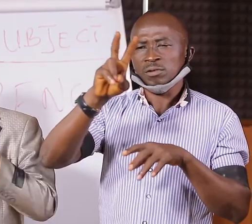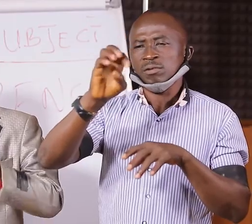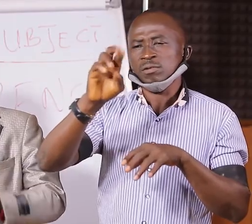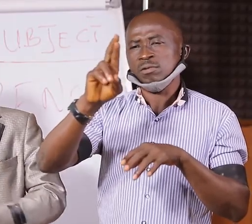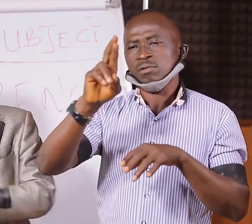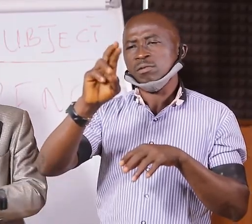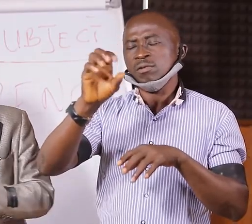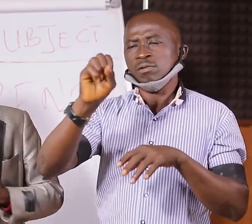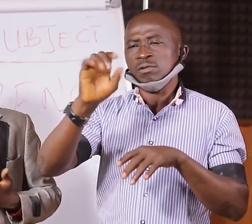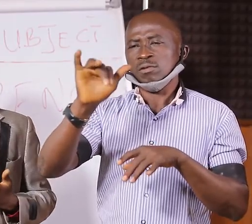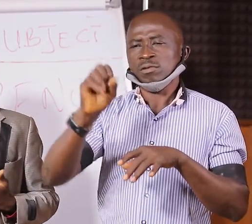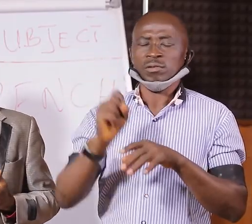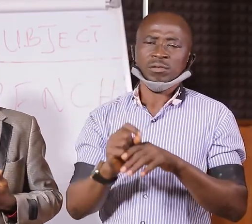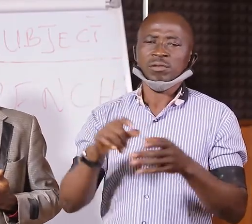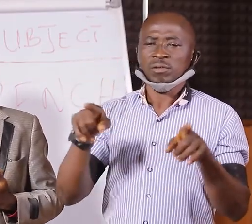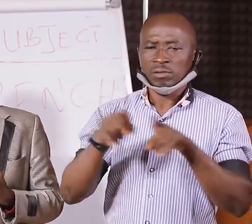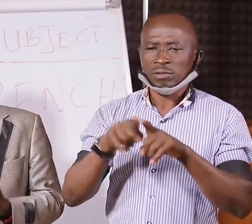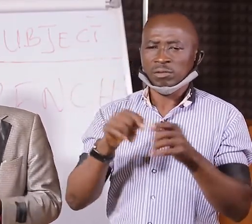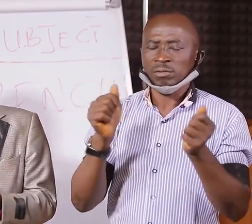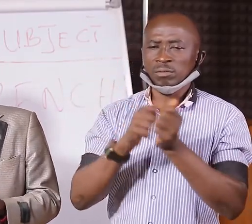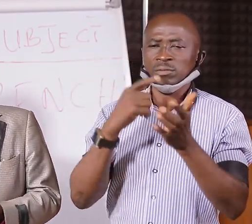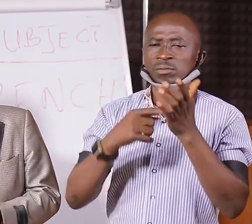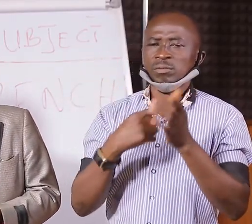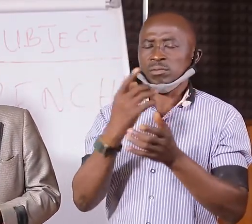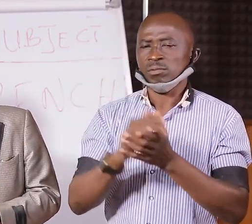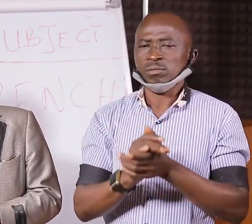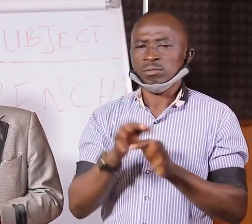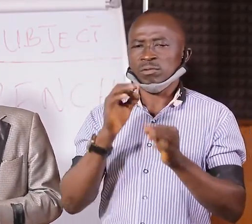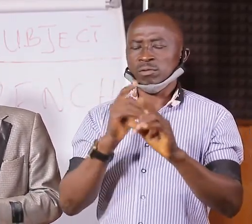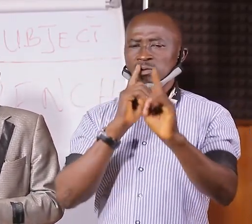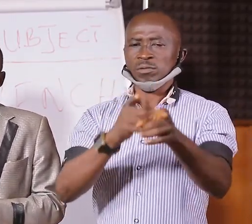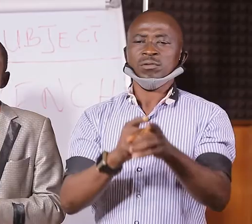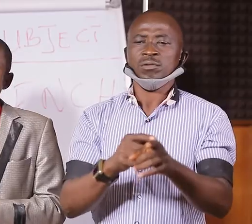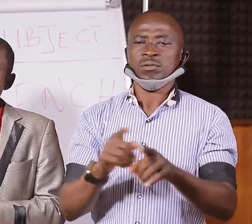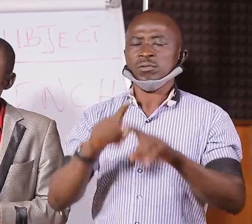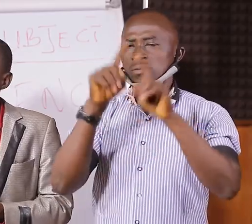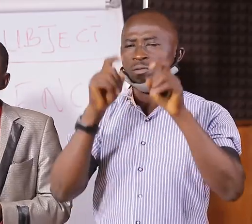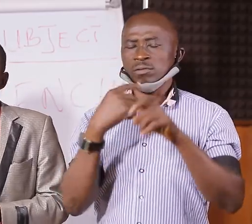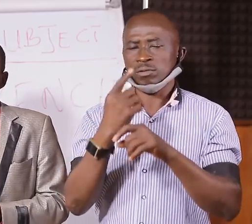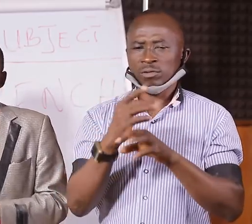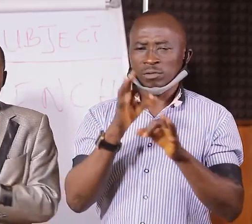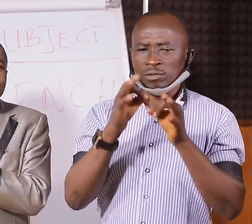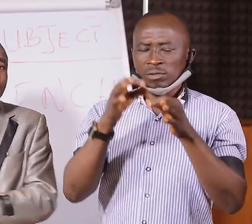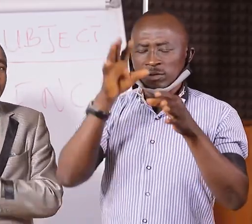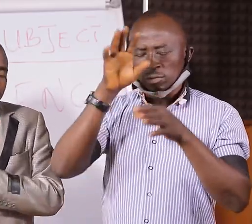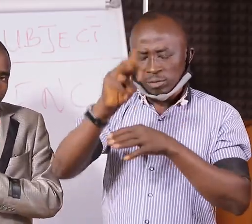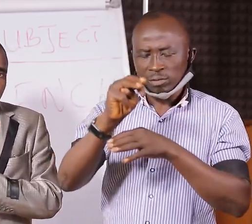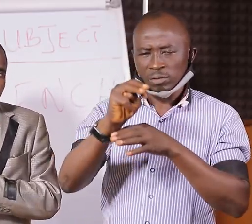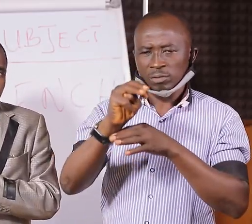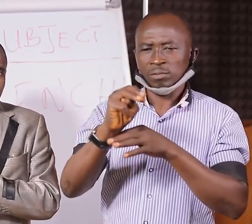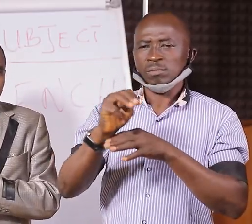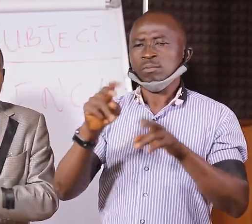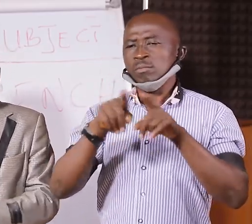or tells you that it is inverse variation. If it is direct variation, the question says, if m varies